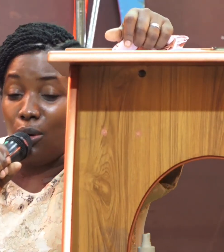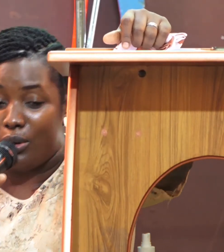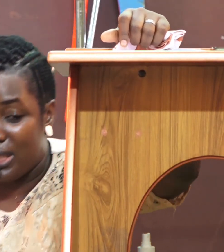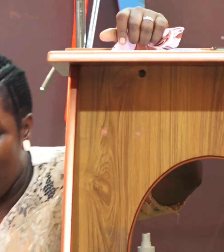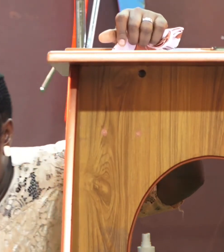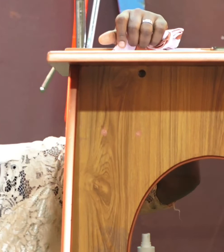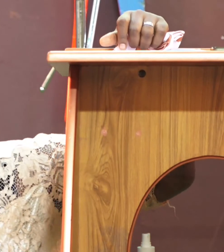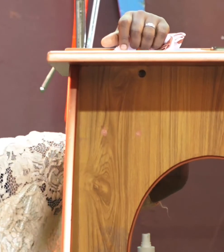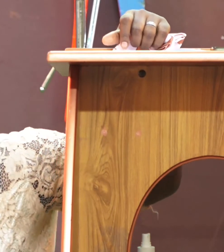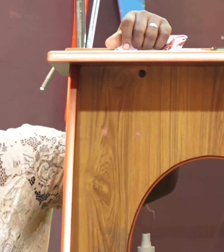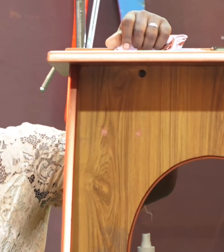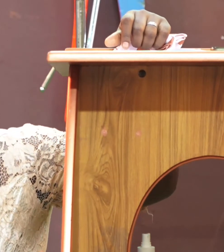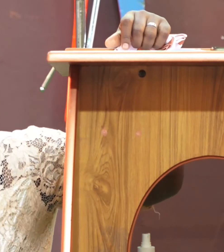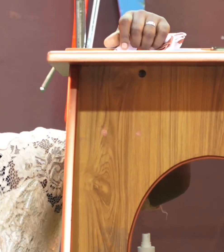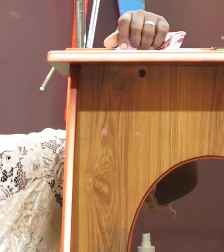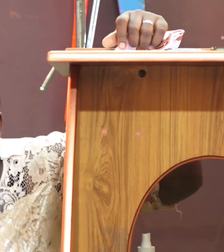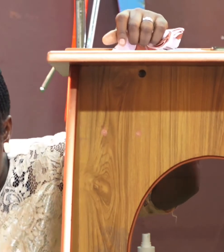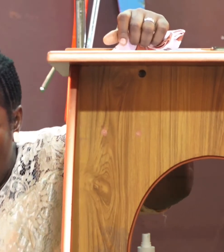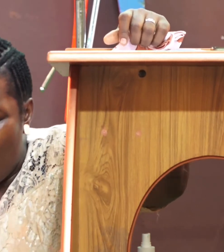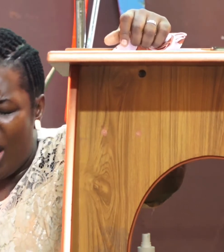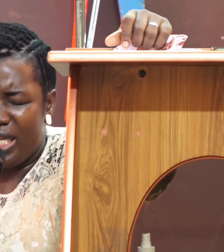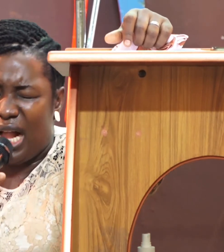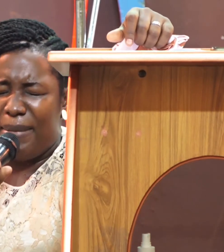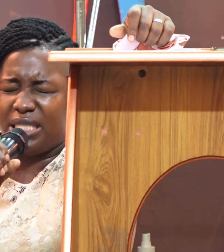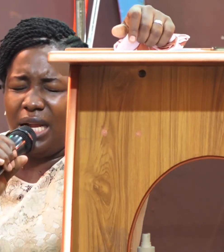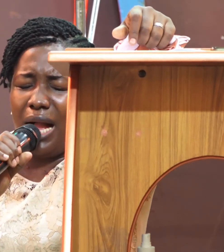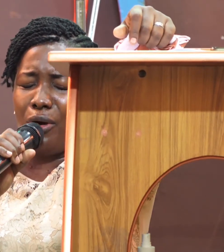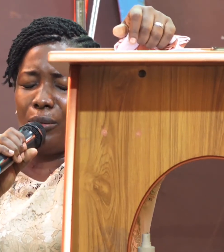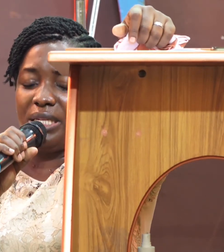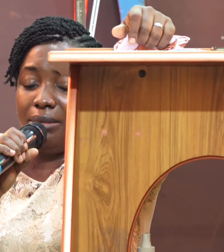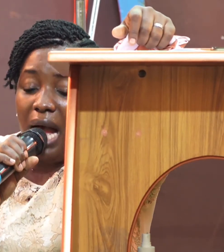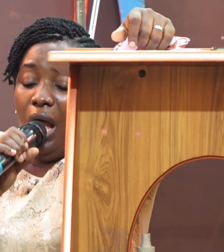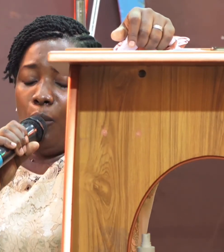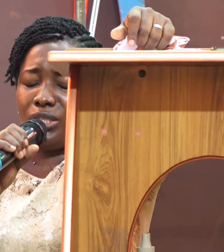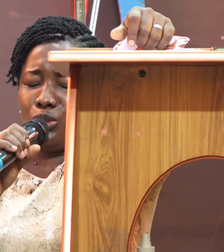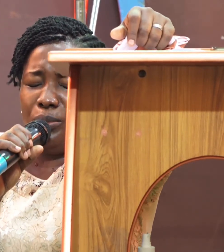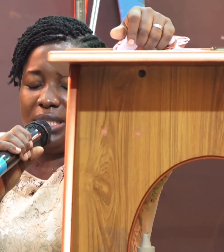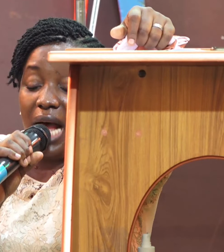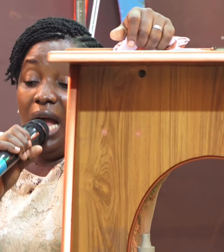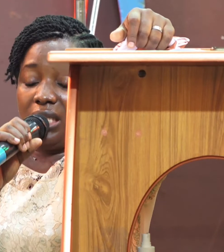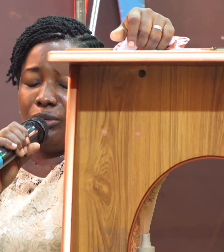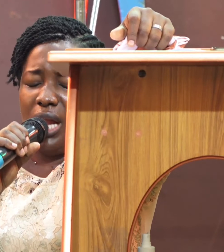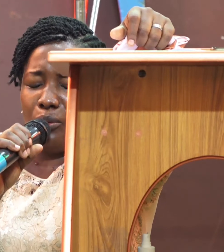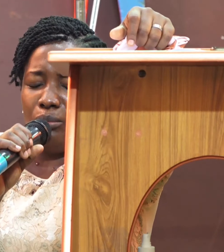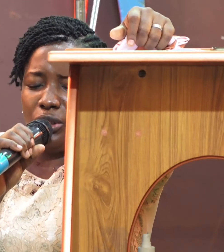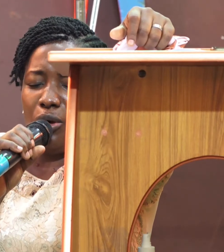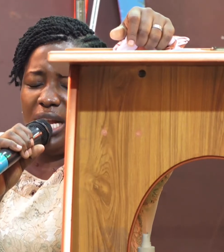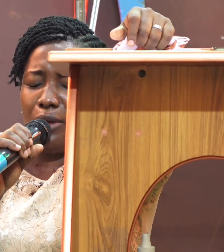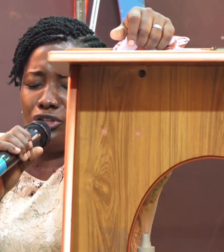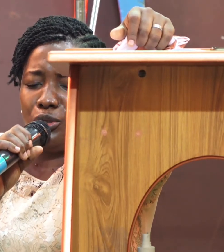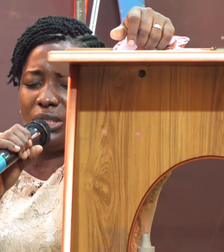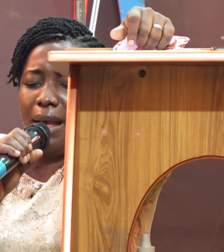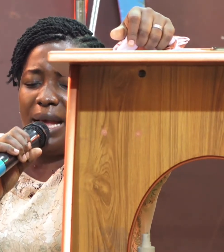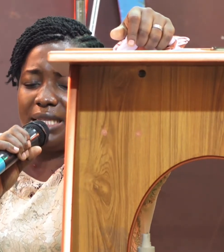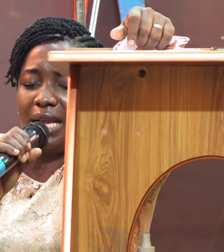detu longose. Longose mitima jafesebo. Owandika mateka ago kumitima. Wasubiza. Timuna